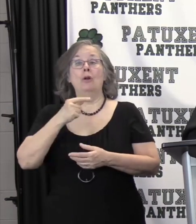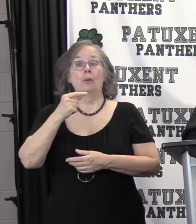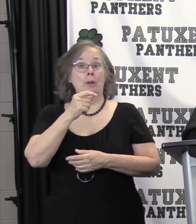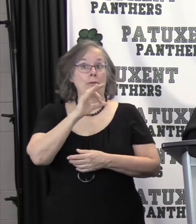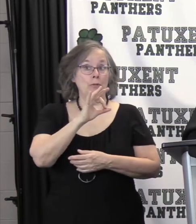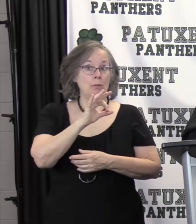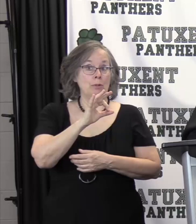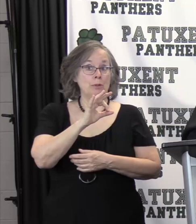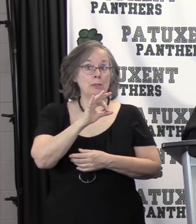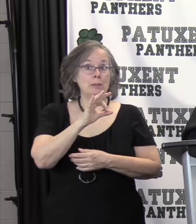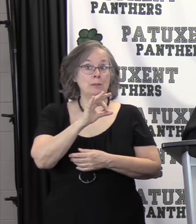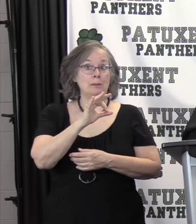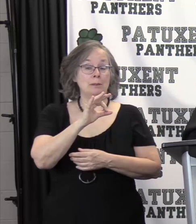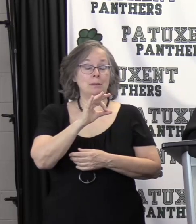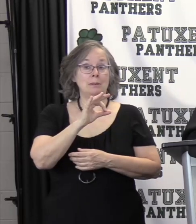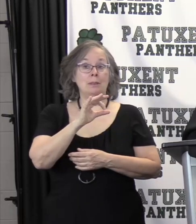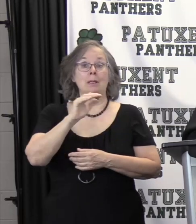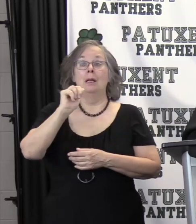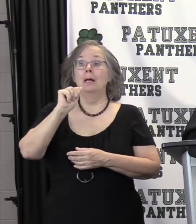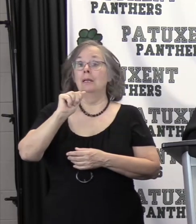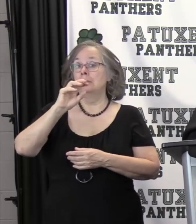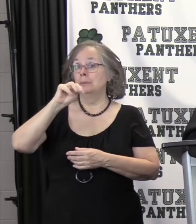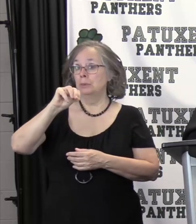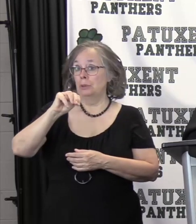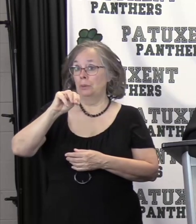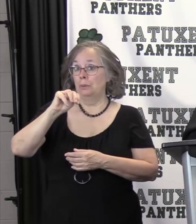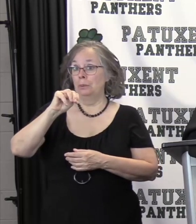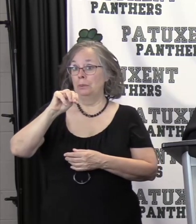Fort, Alyssa Mazzone,